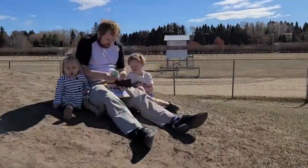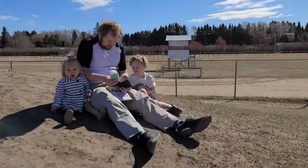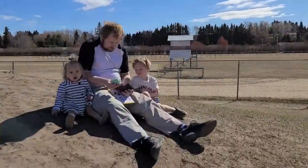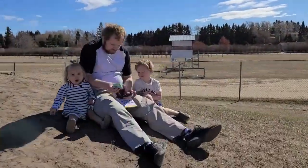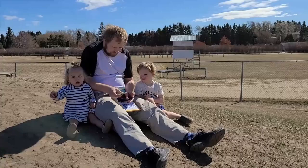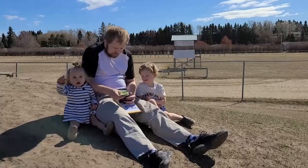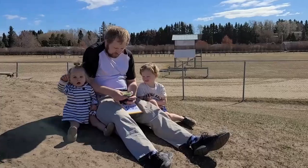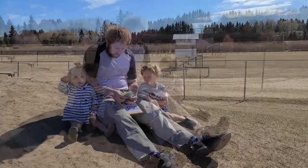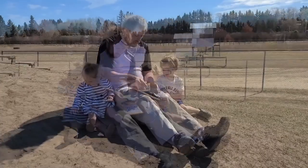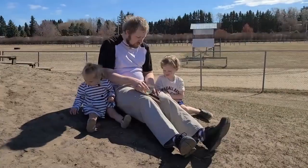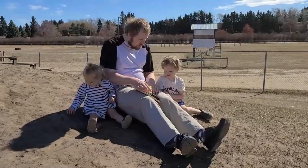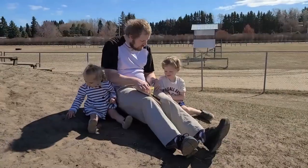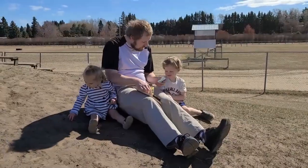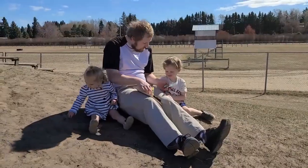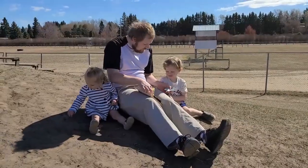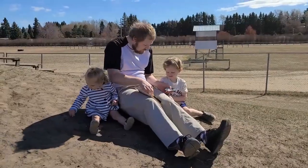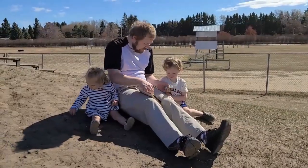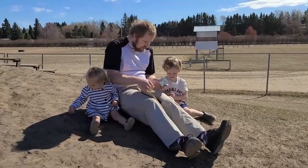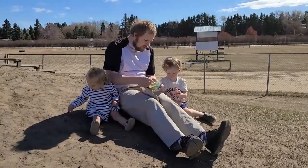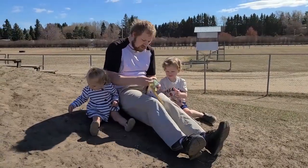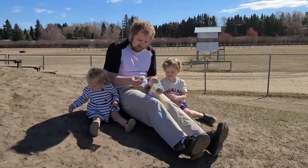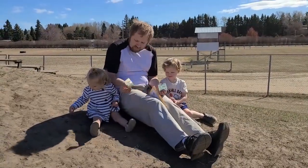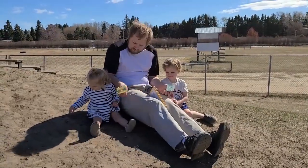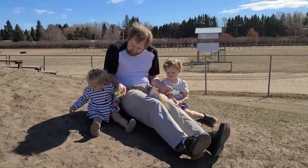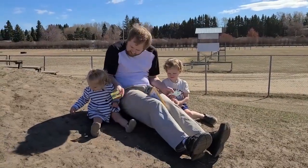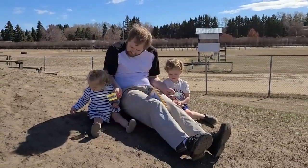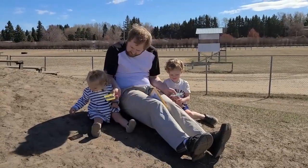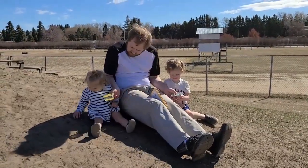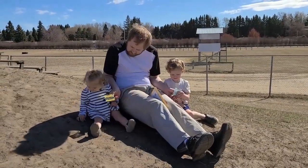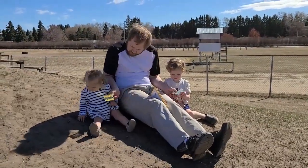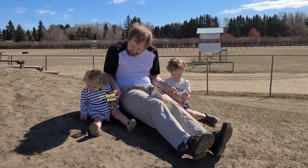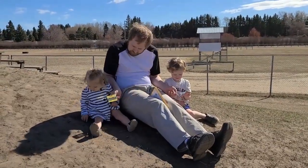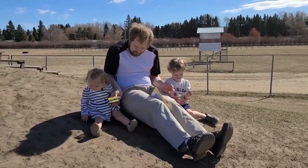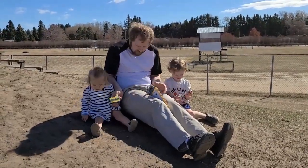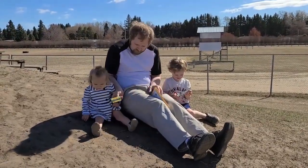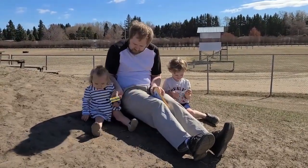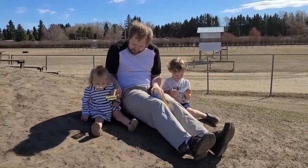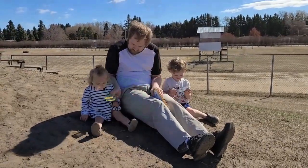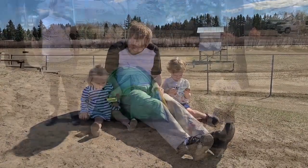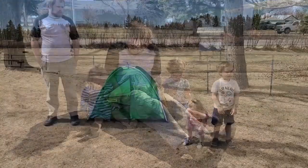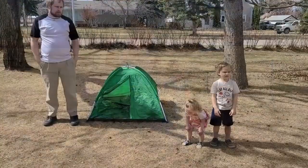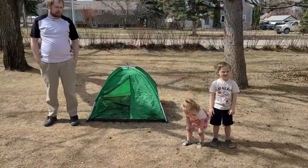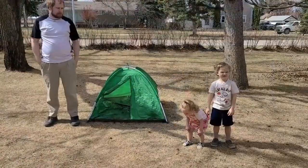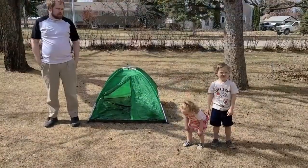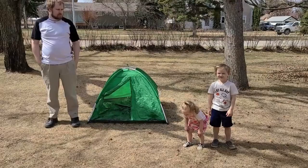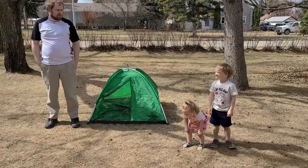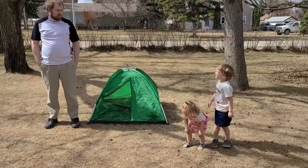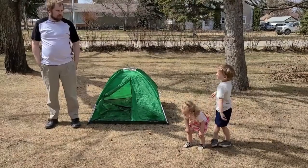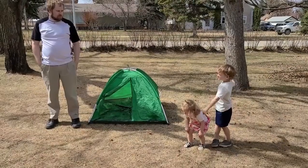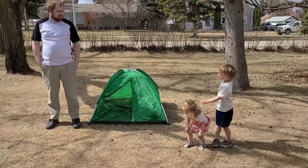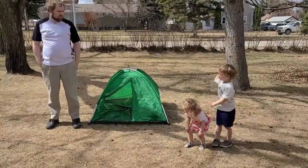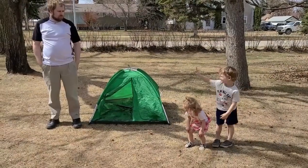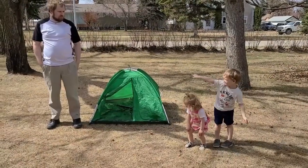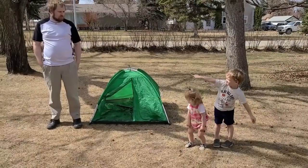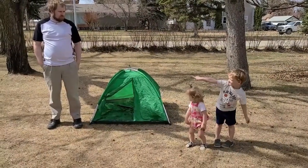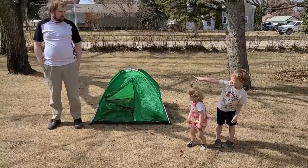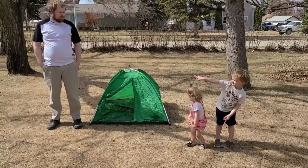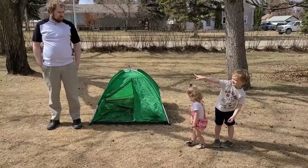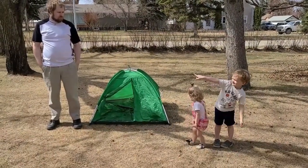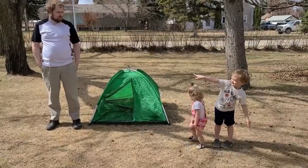had already taken care of them. They should have trusted him and asked him to give them food to eat. But they worried and complained instead. We